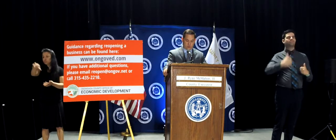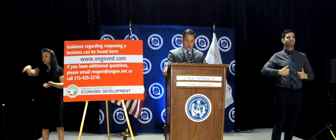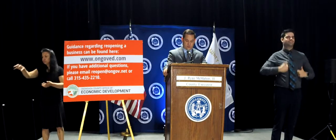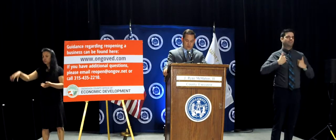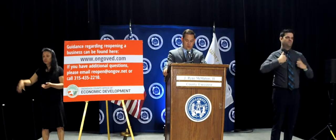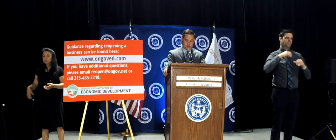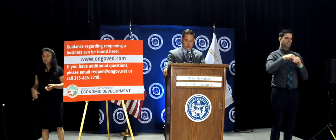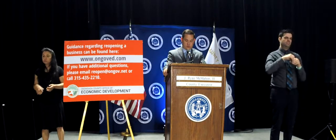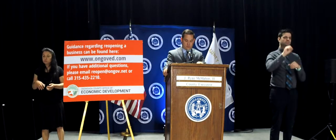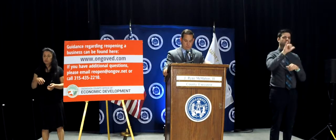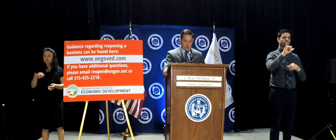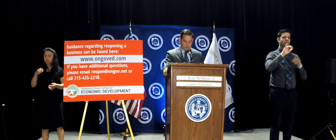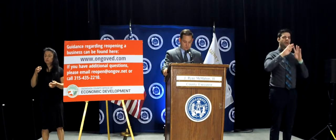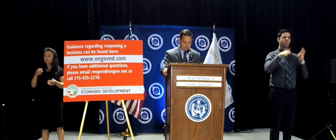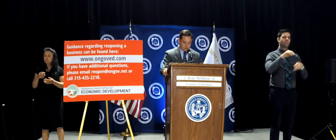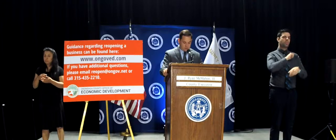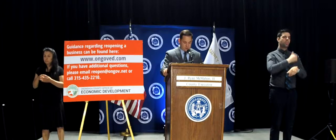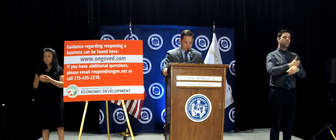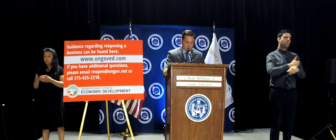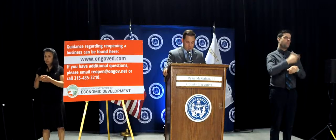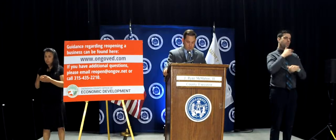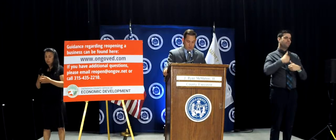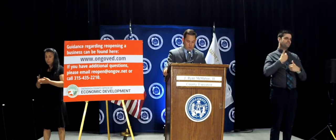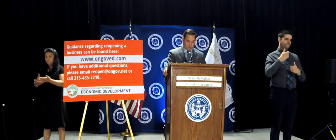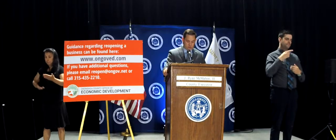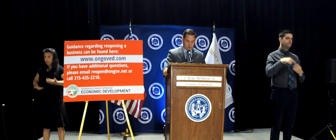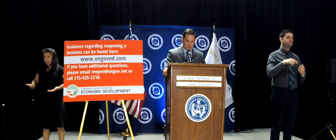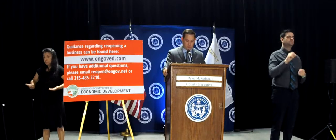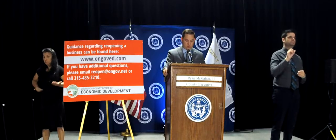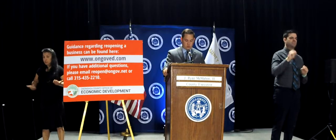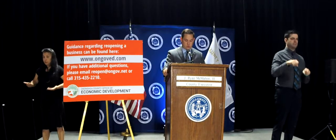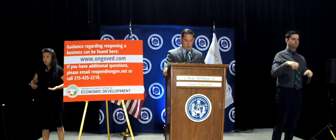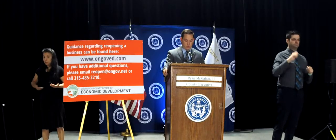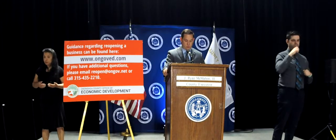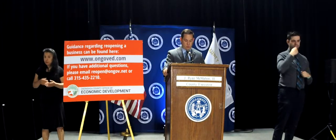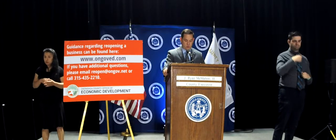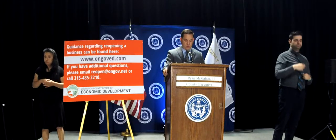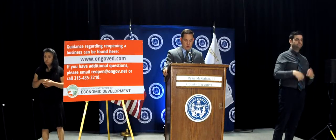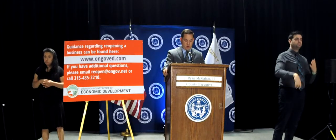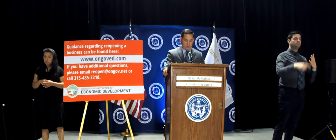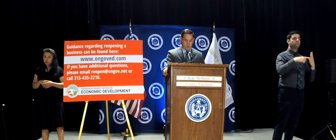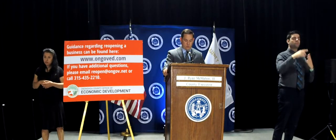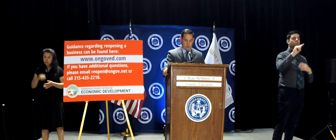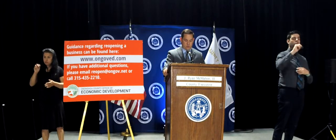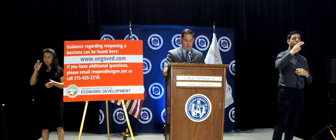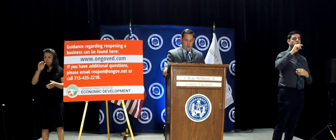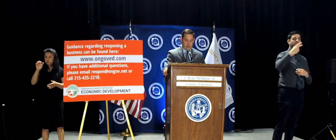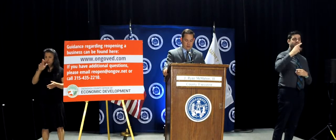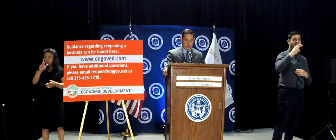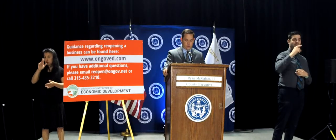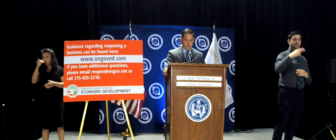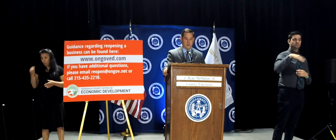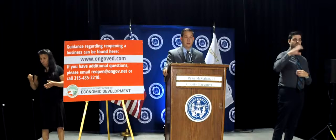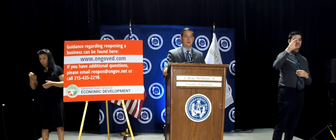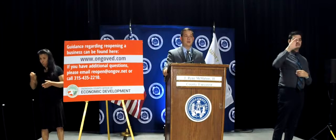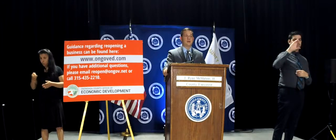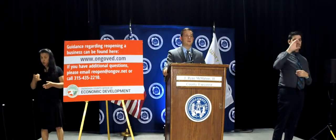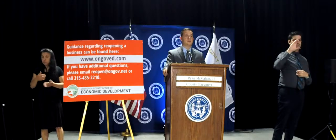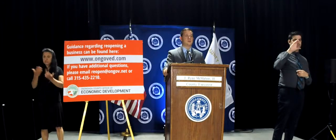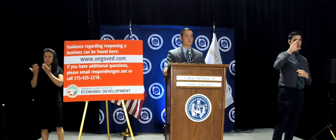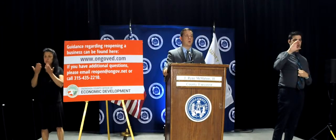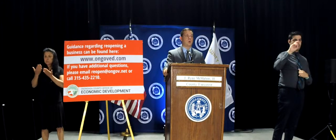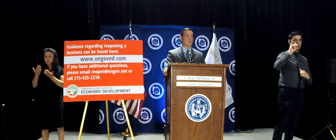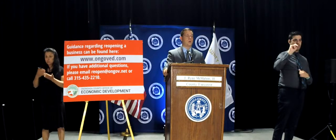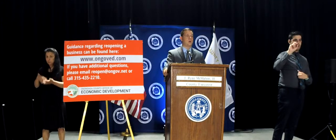at the request of legislator Tim Burtis, Cicero North Syracuse High School, we will be there on Thursday